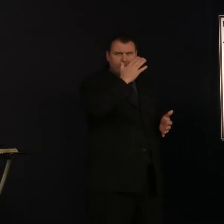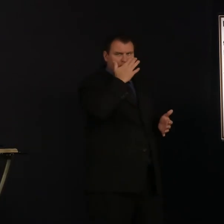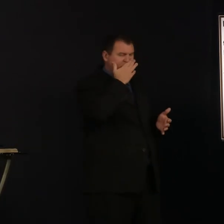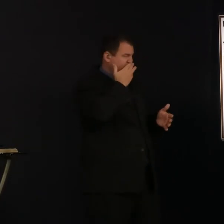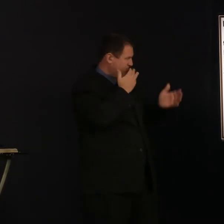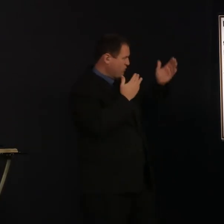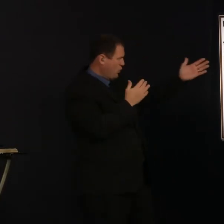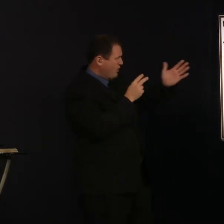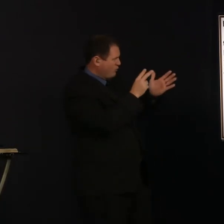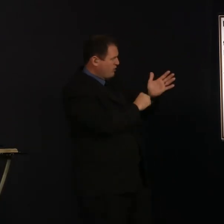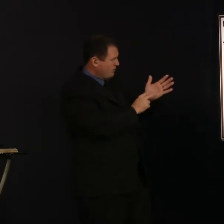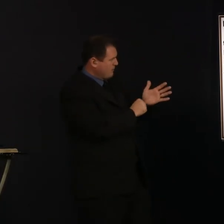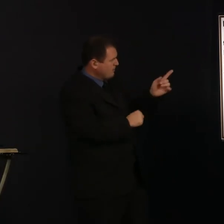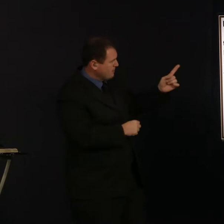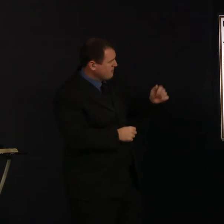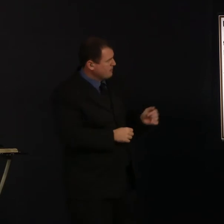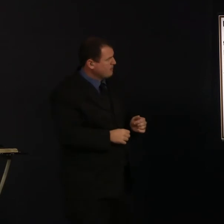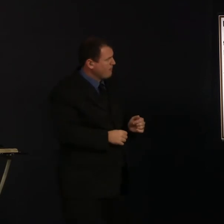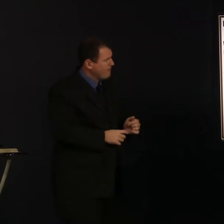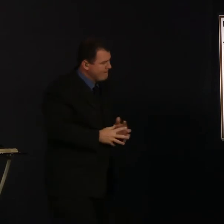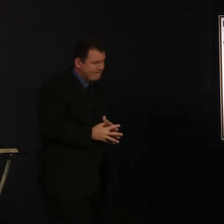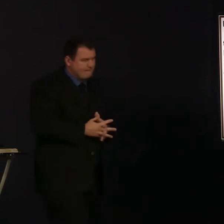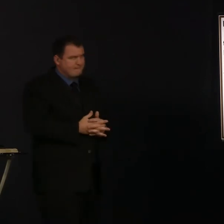verse 22 through 4, I do this.